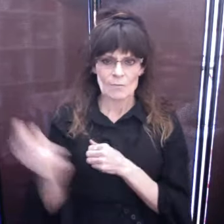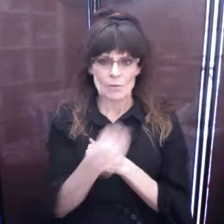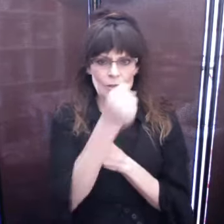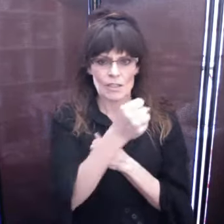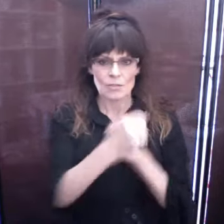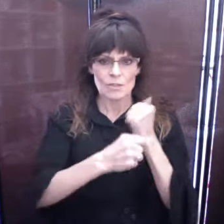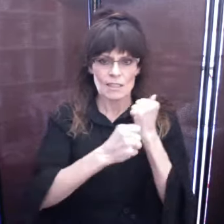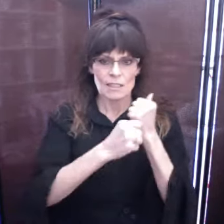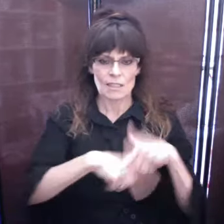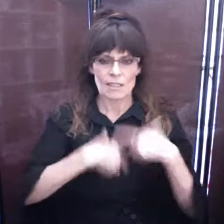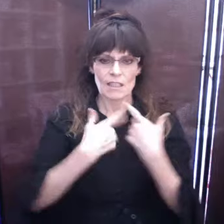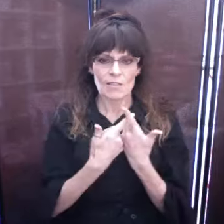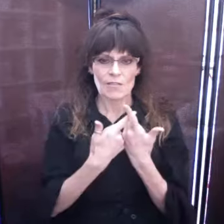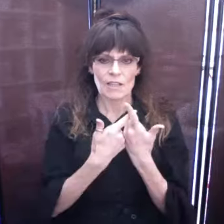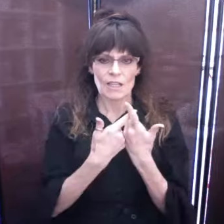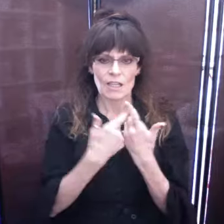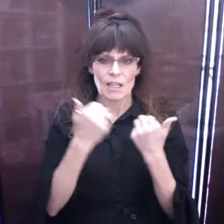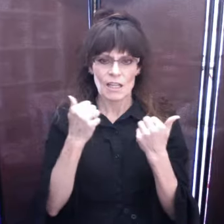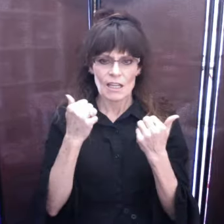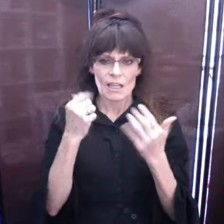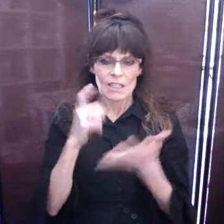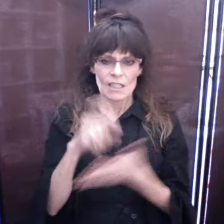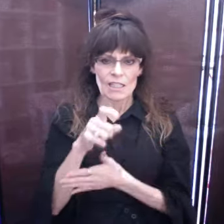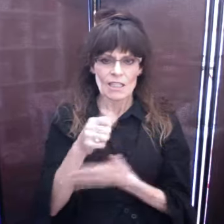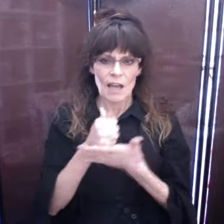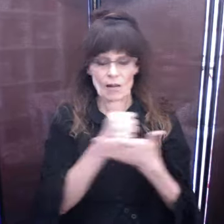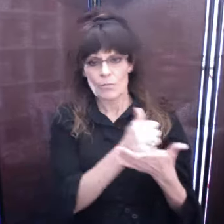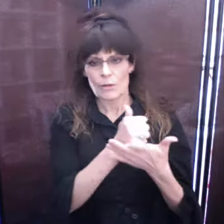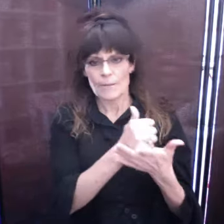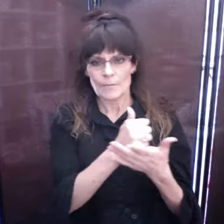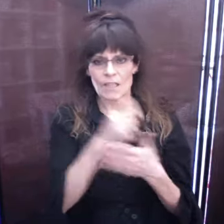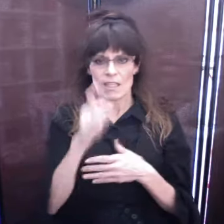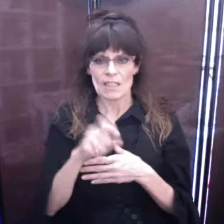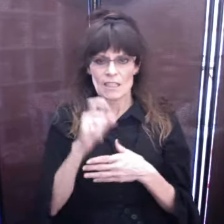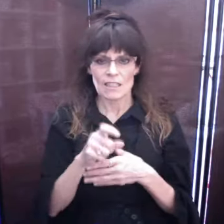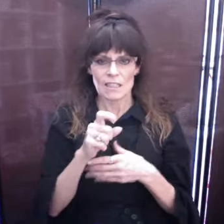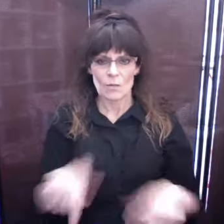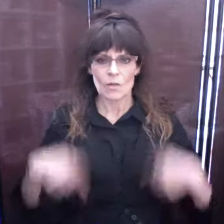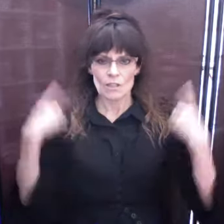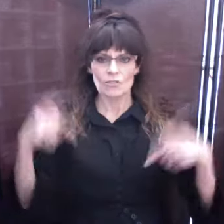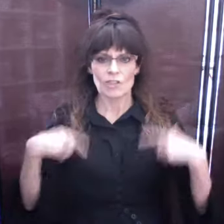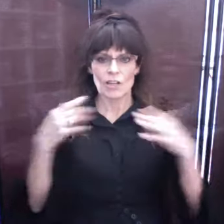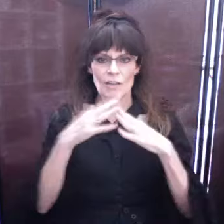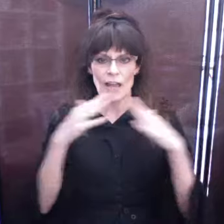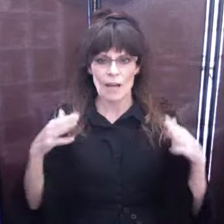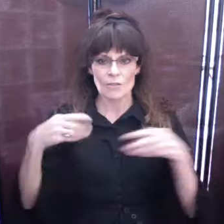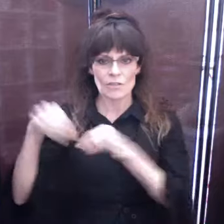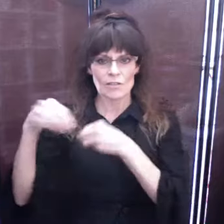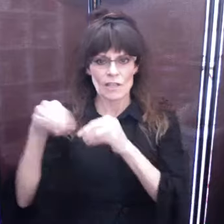to intervene upon her to see the need to get to assisted living, and I had to get a realtor and get the house on the market and get the house clean and get everything moved